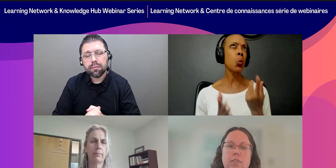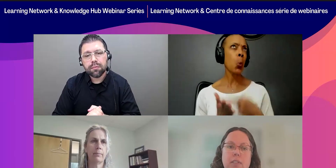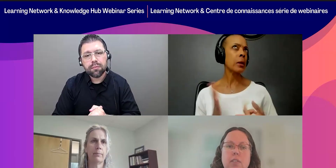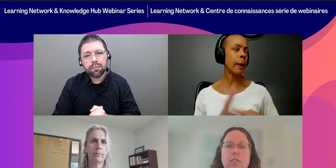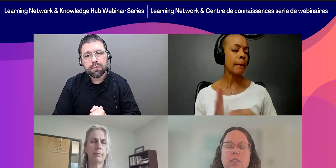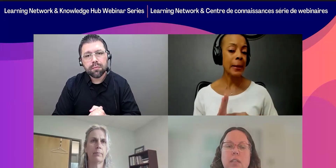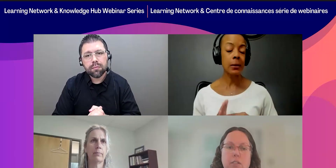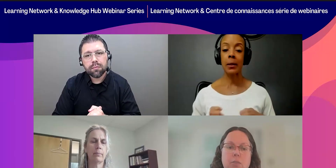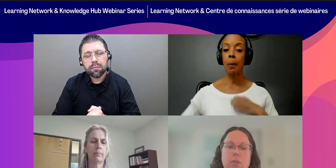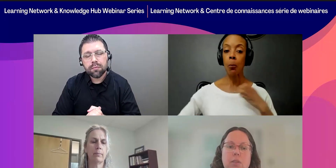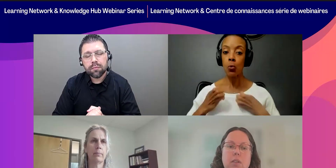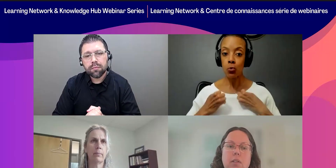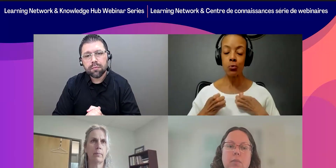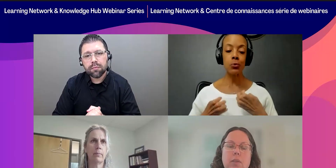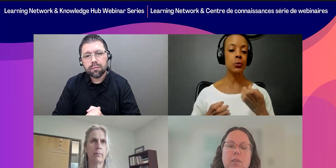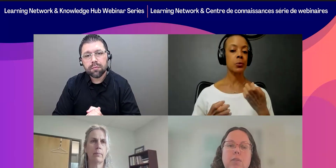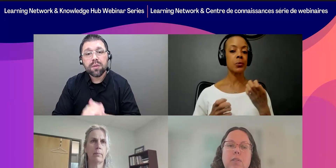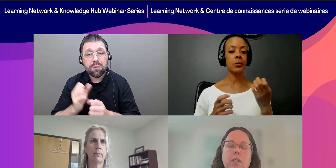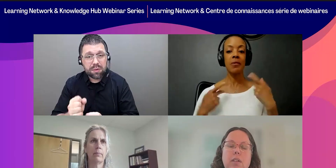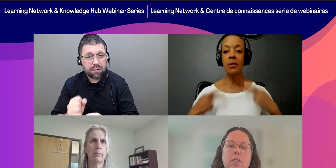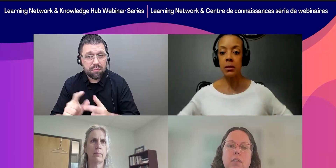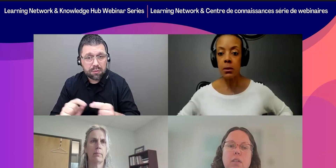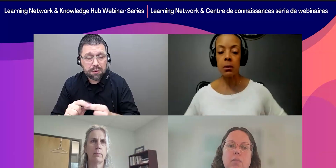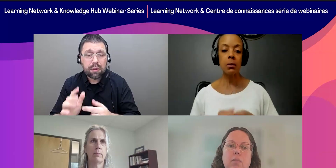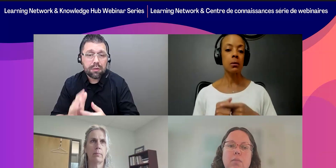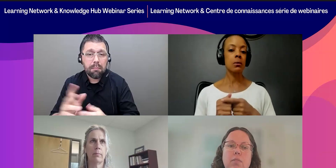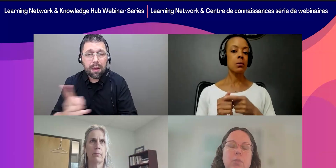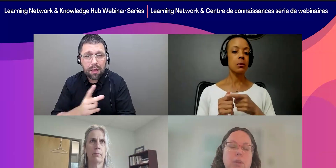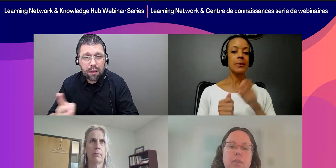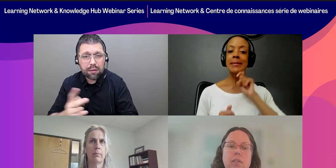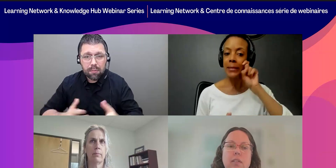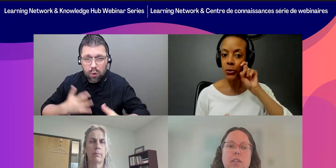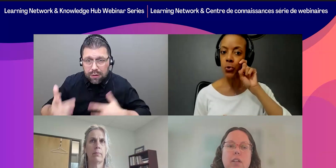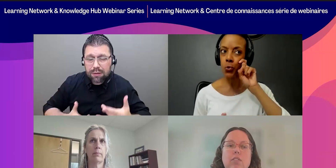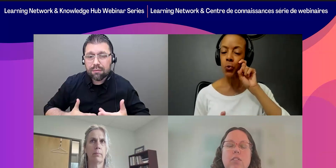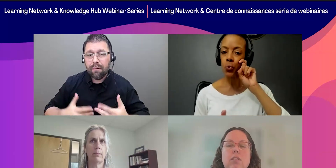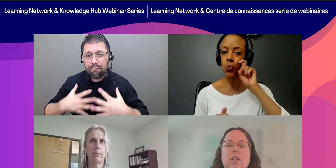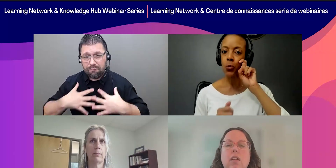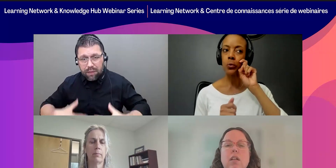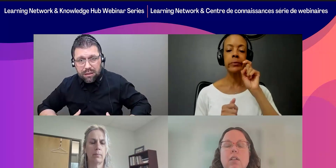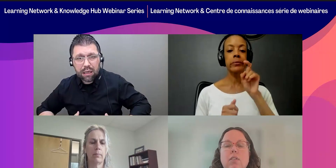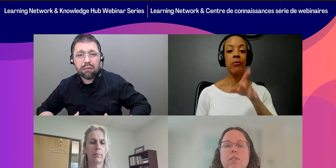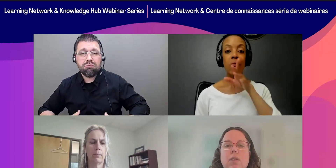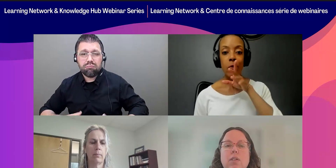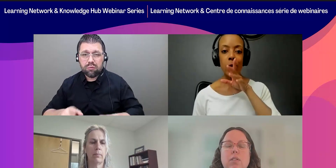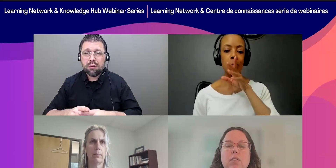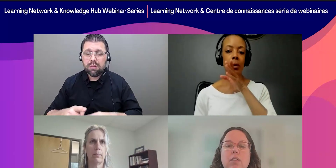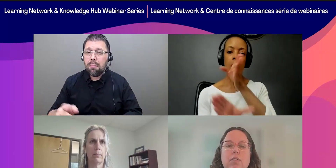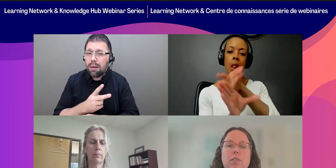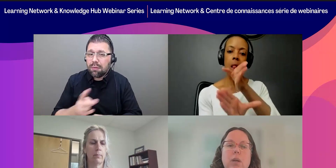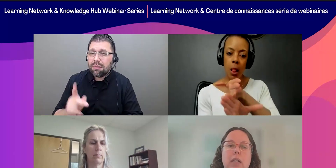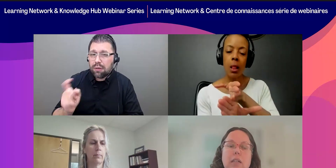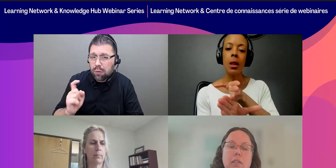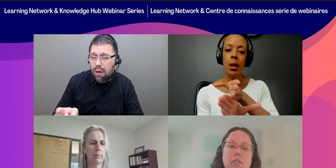emotional, physical, sexual, those are verbal, psychological. Those are